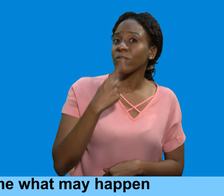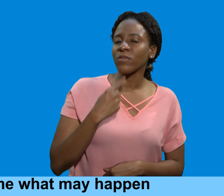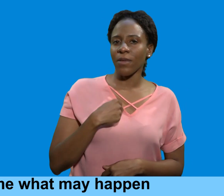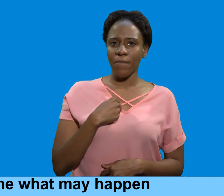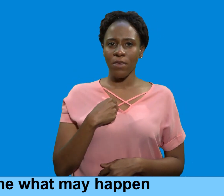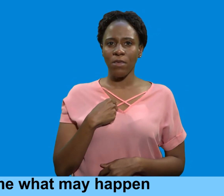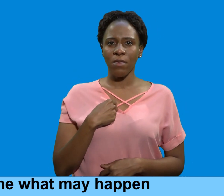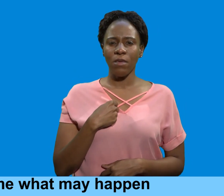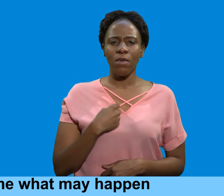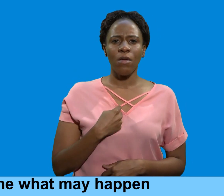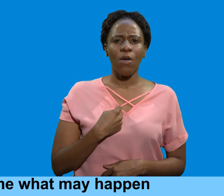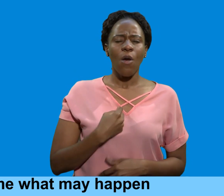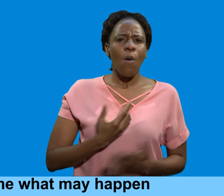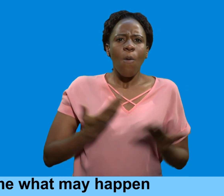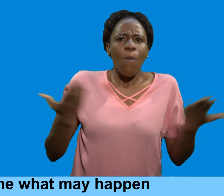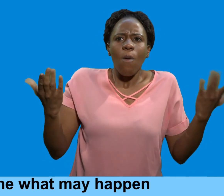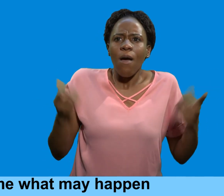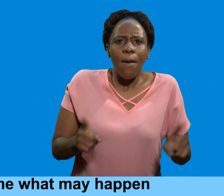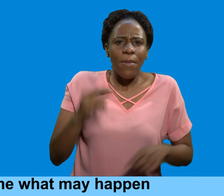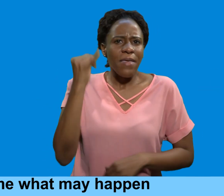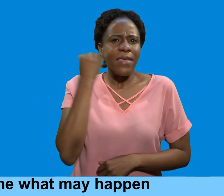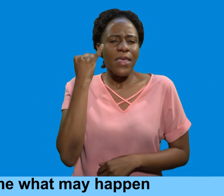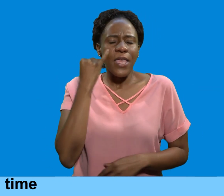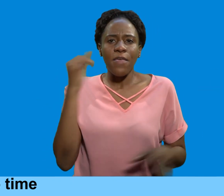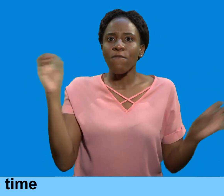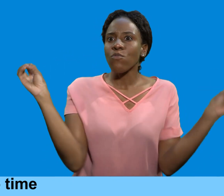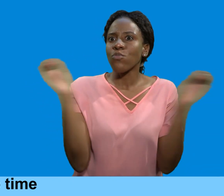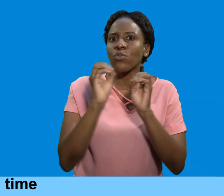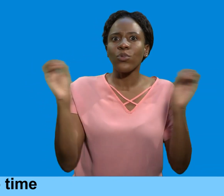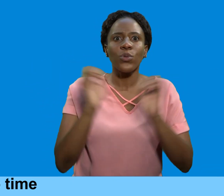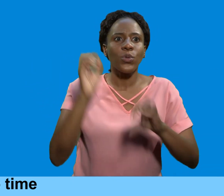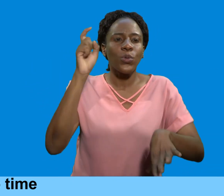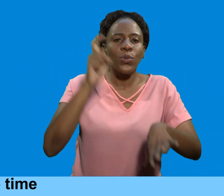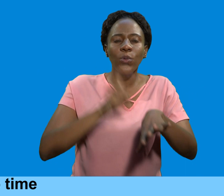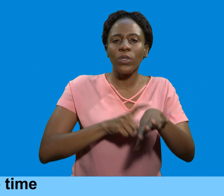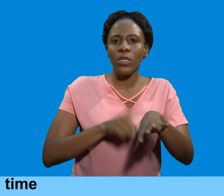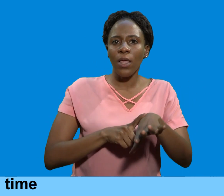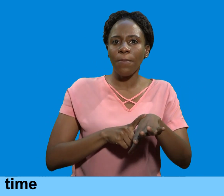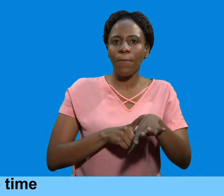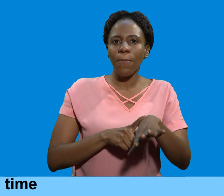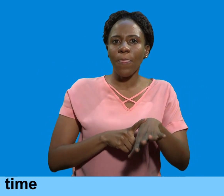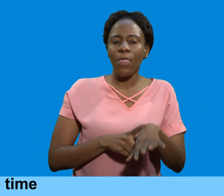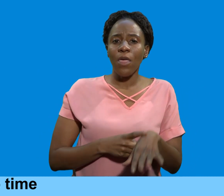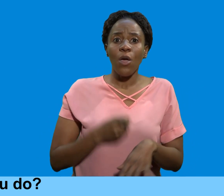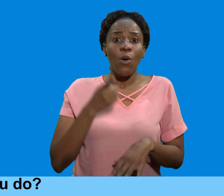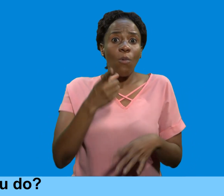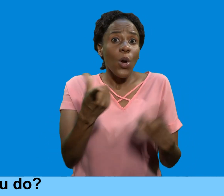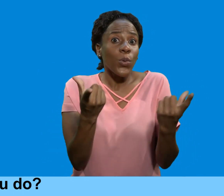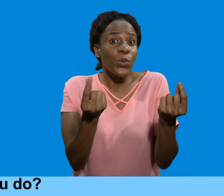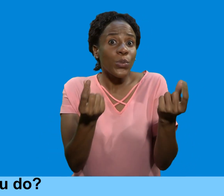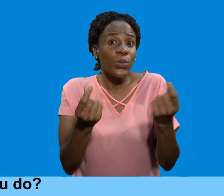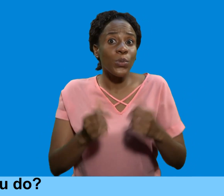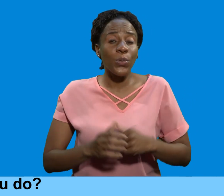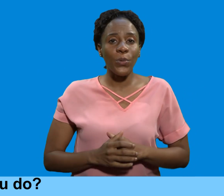Now, you tell me what may happen if there was no time. What would you